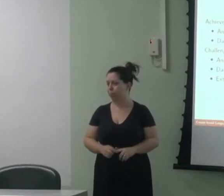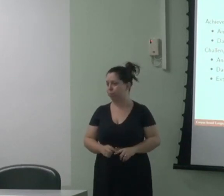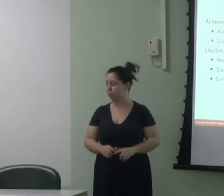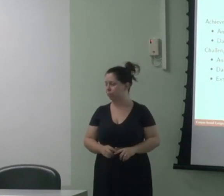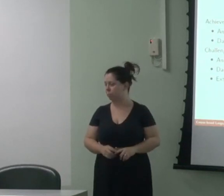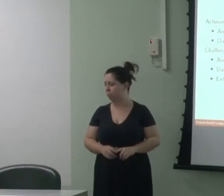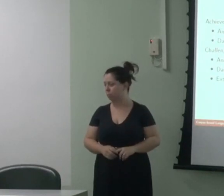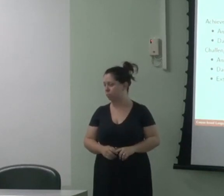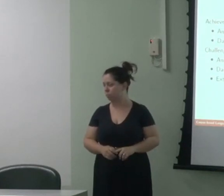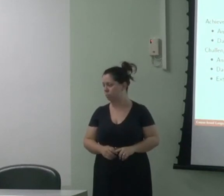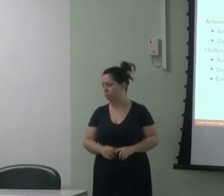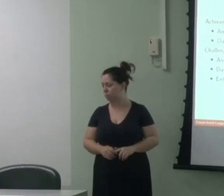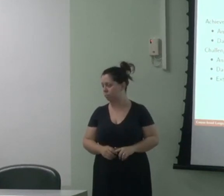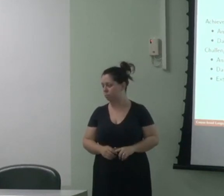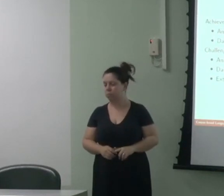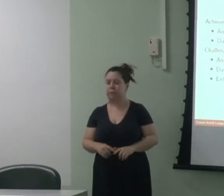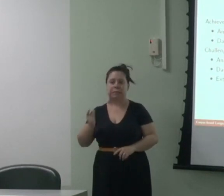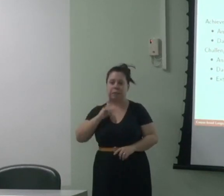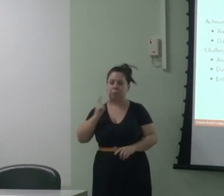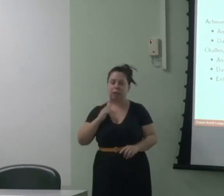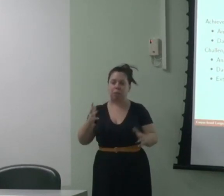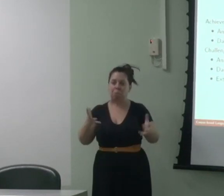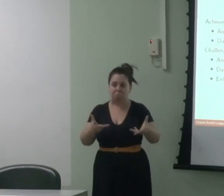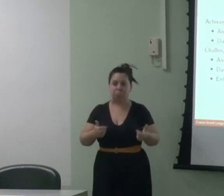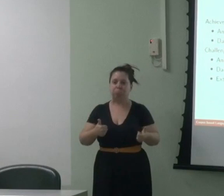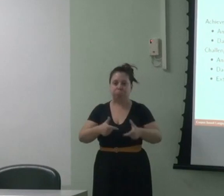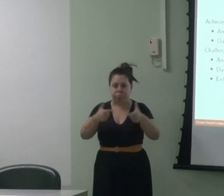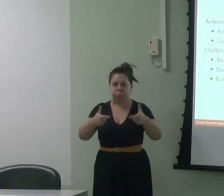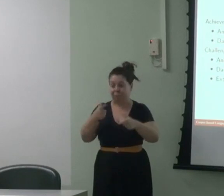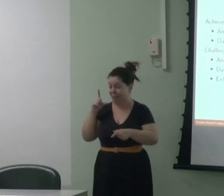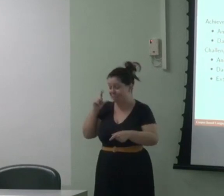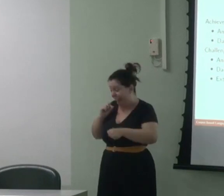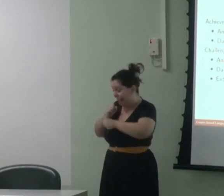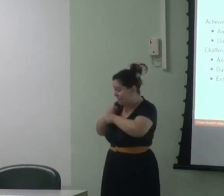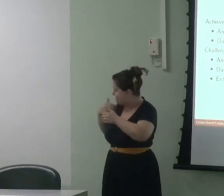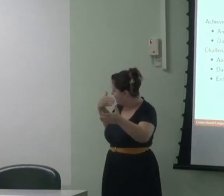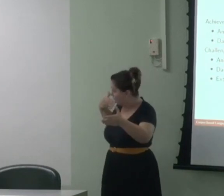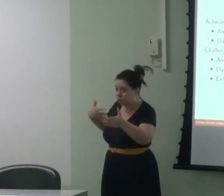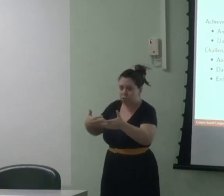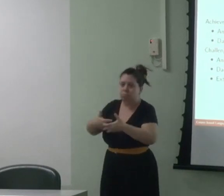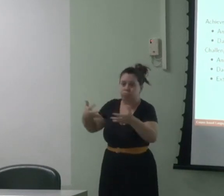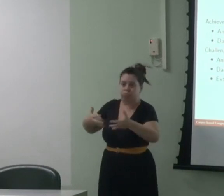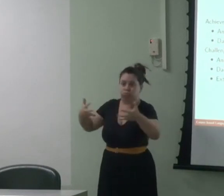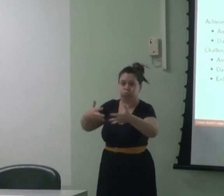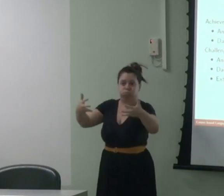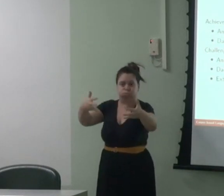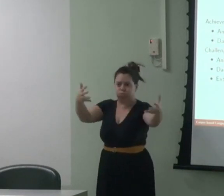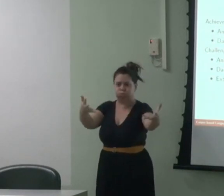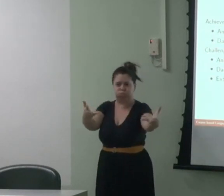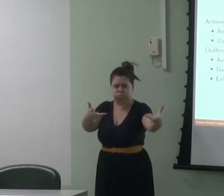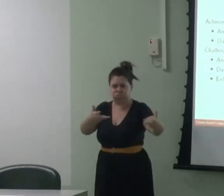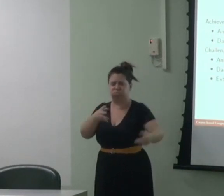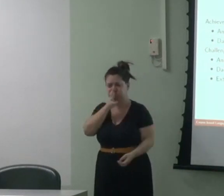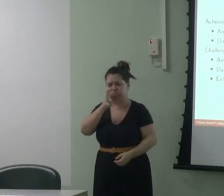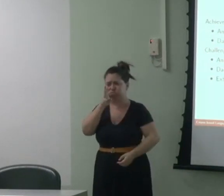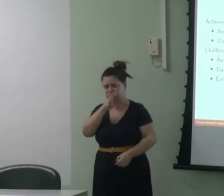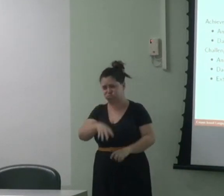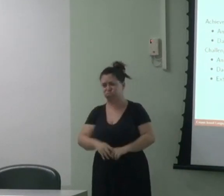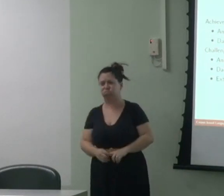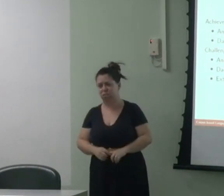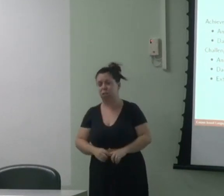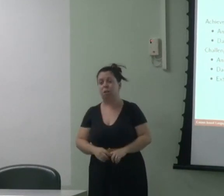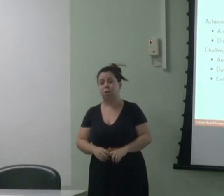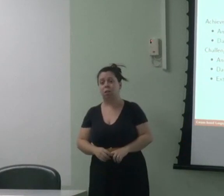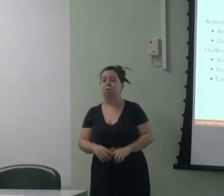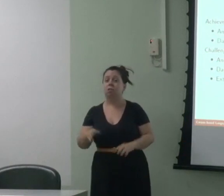has seen amazing growth over 10 years. It's here, and probably it's partly just because